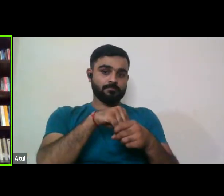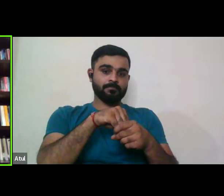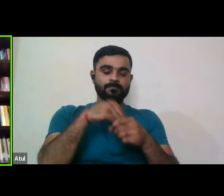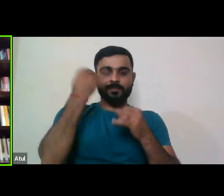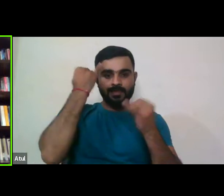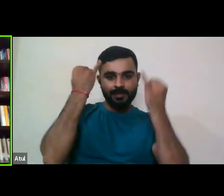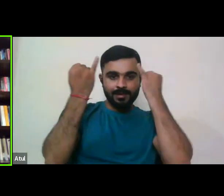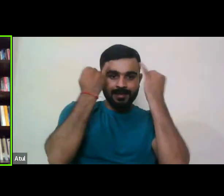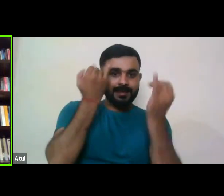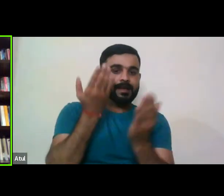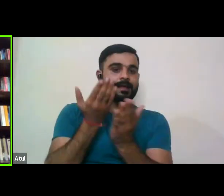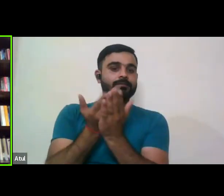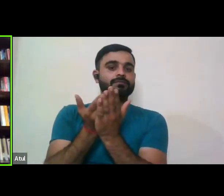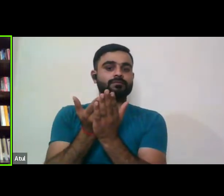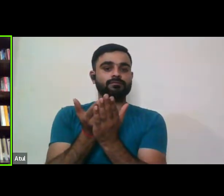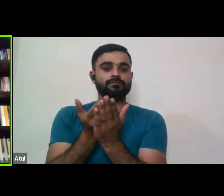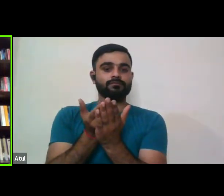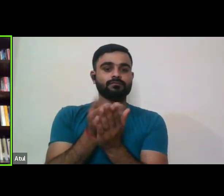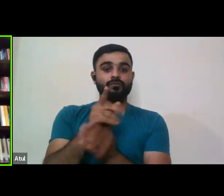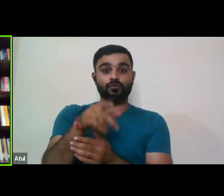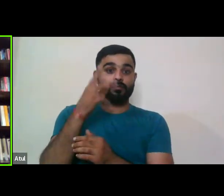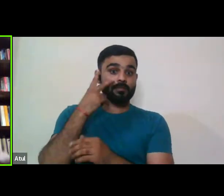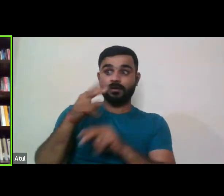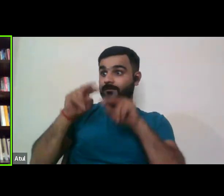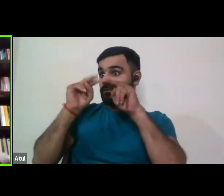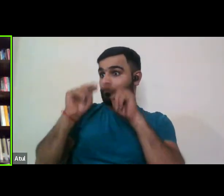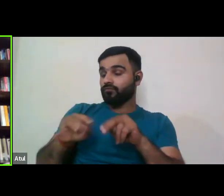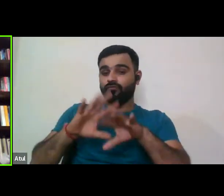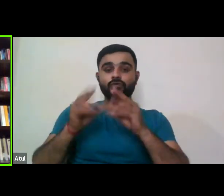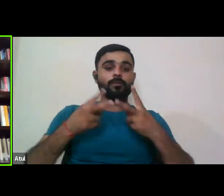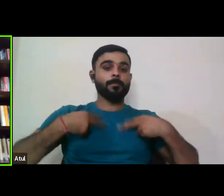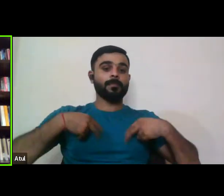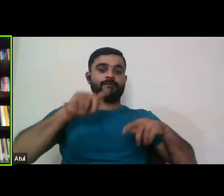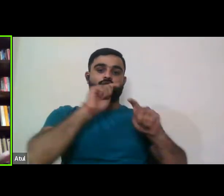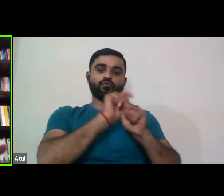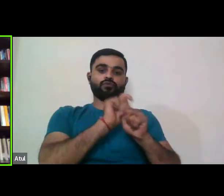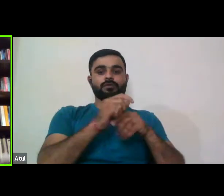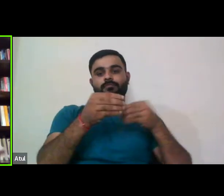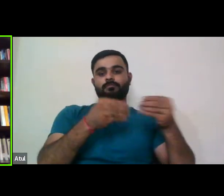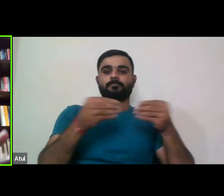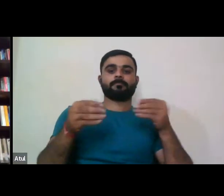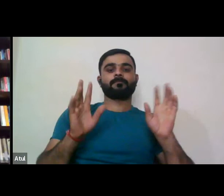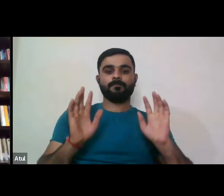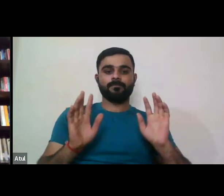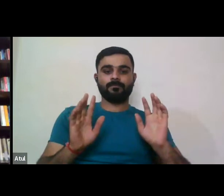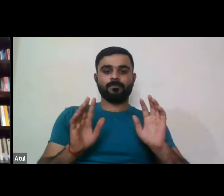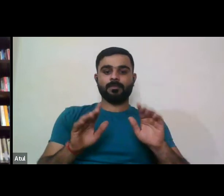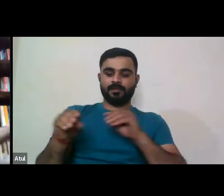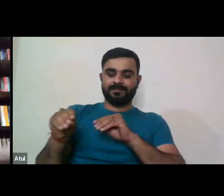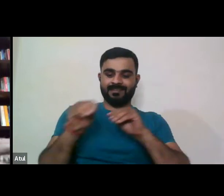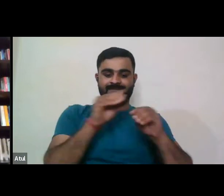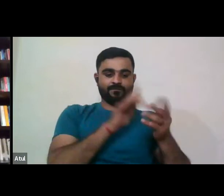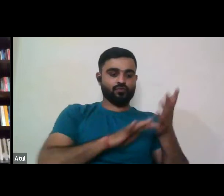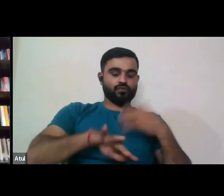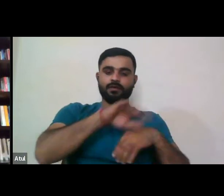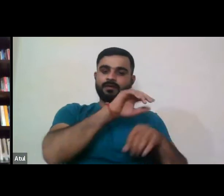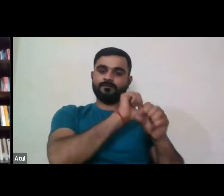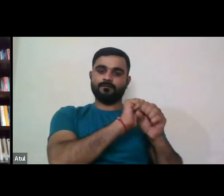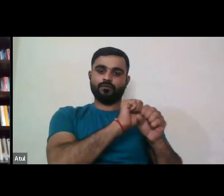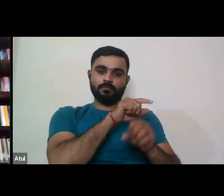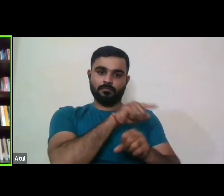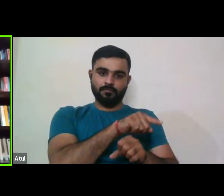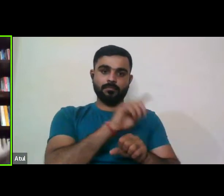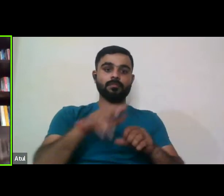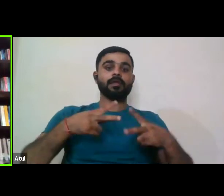idea that, okay, you need to give all these lawyers some work. So just shift the site of that work, and then